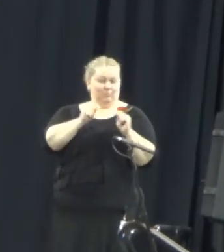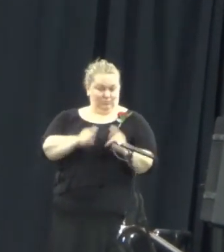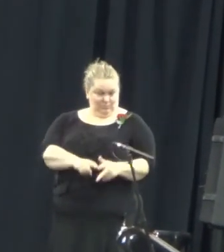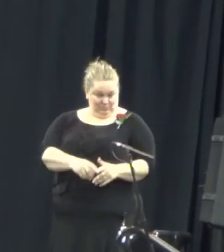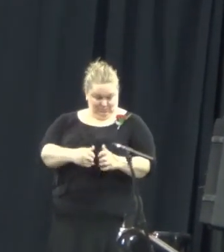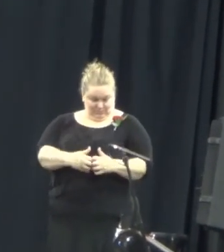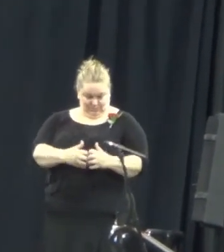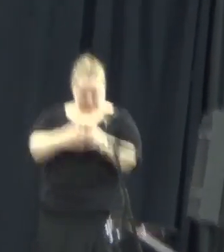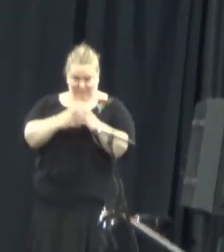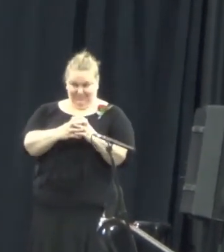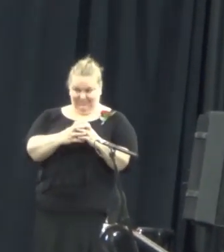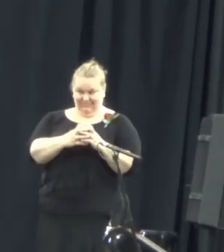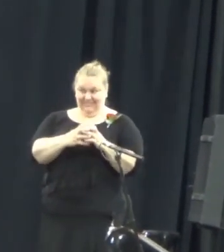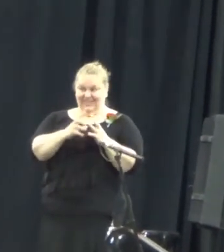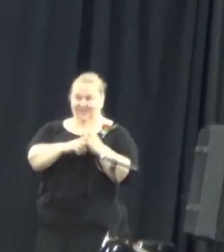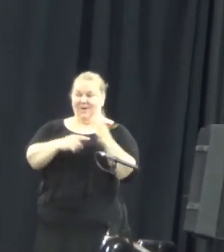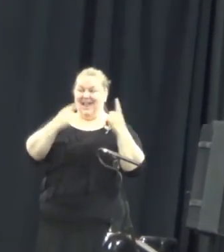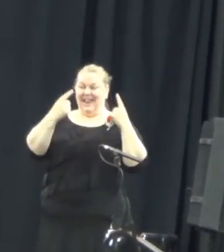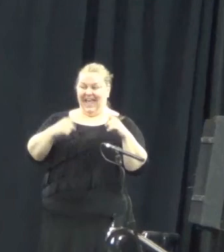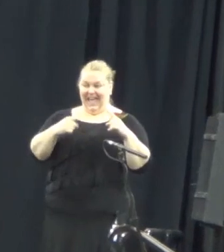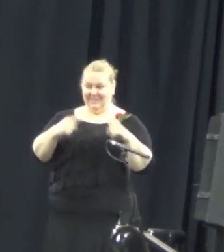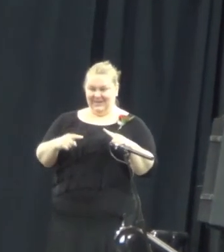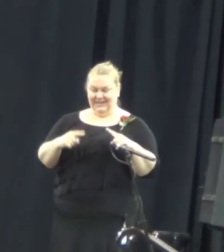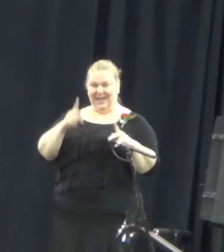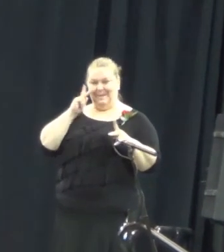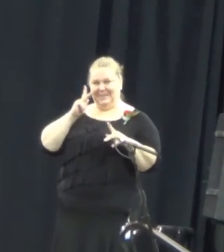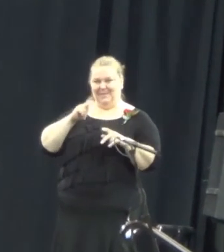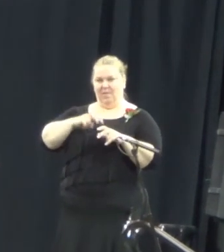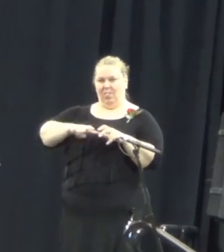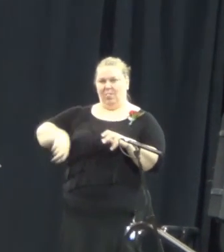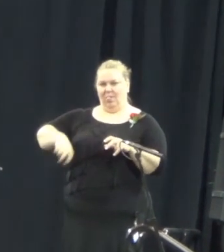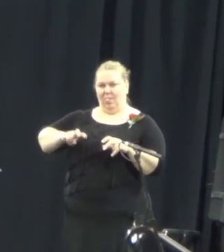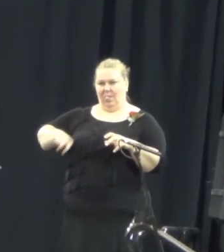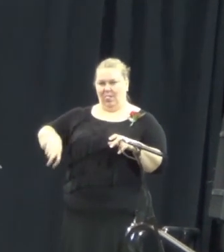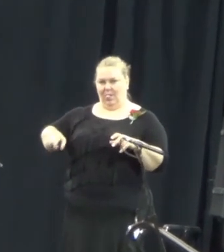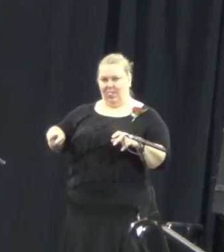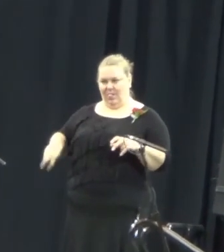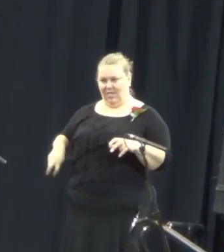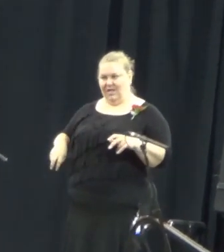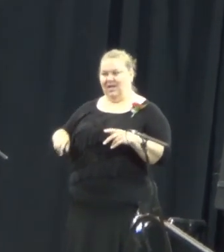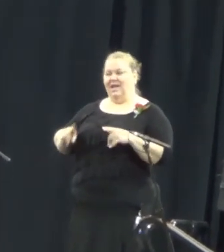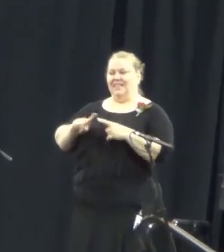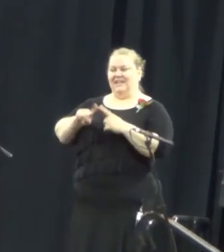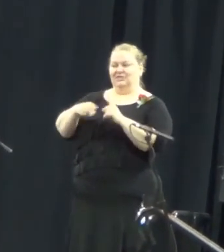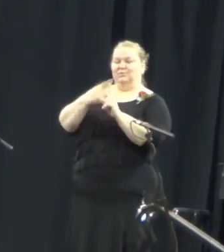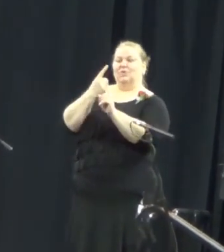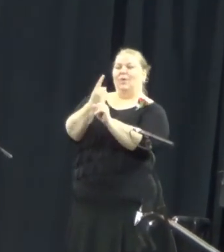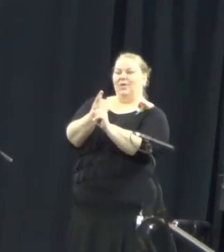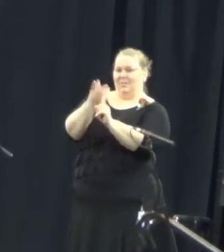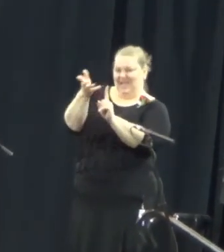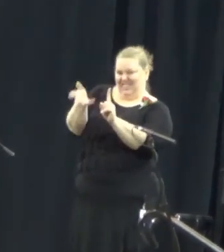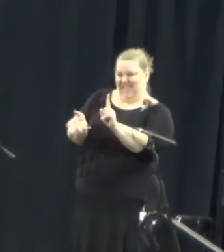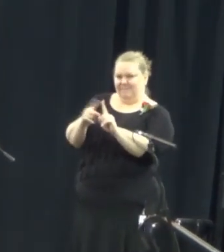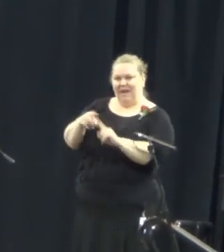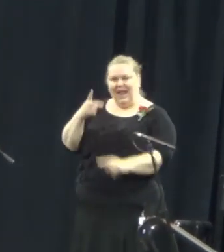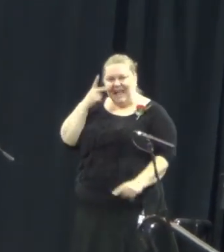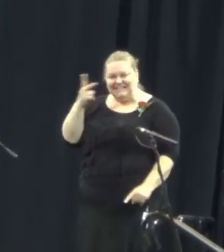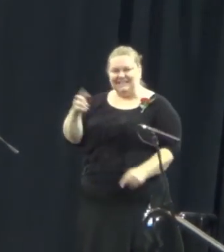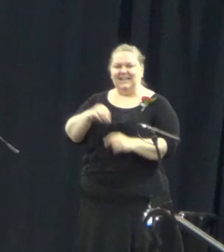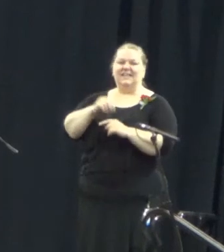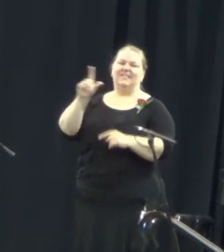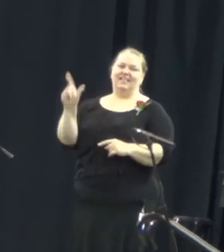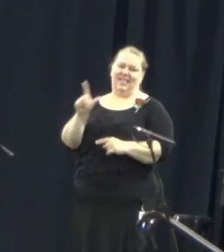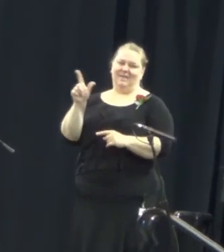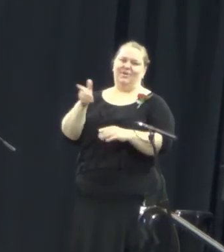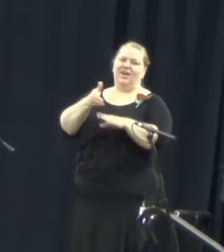as it often happens, people dropped away. And soon, she was the only one left, but I would see her in the library